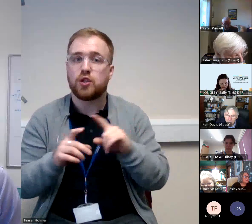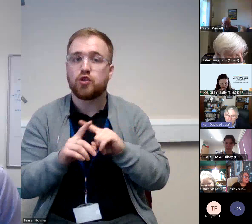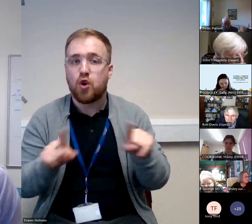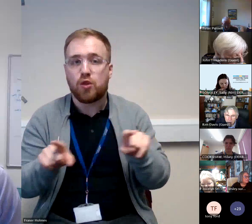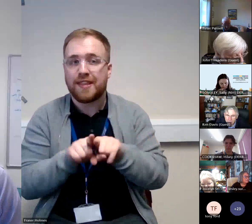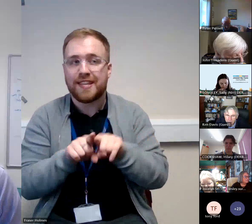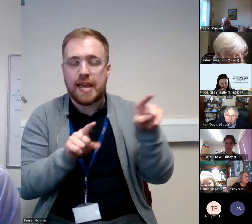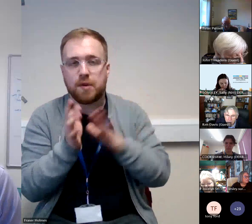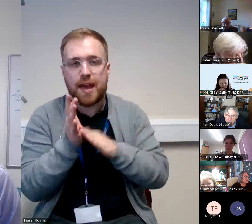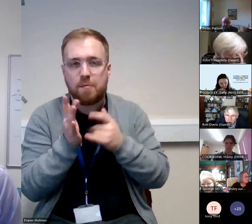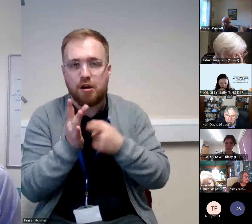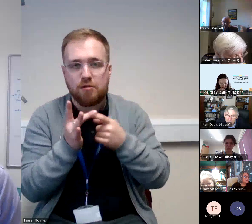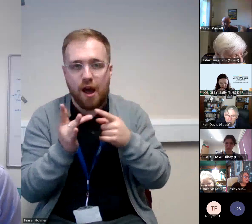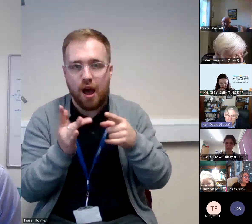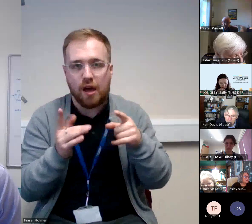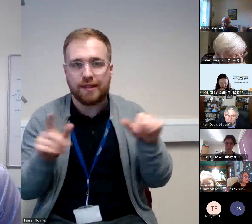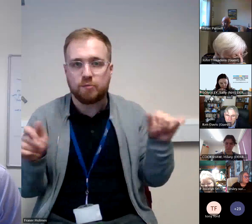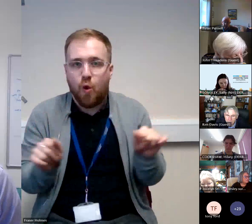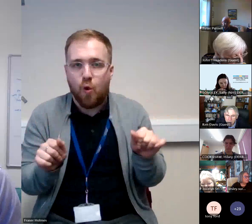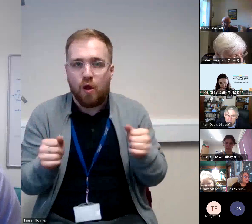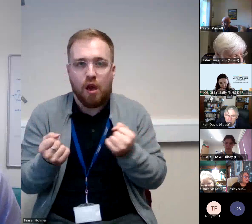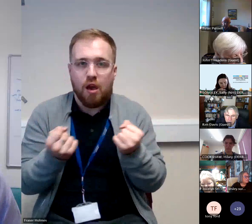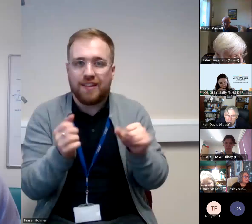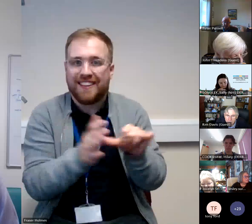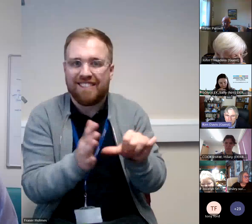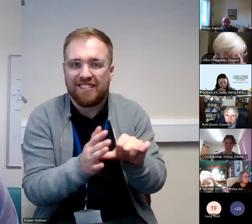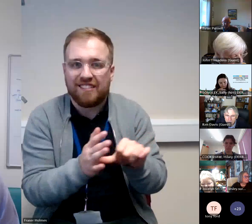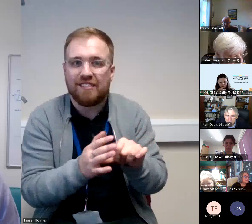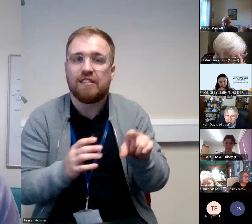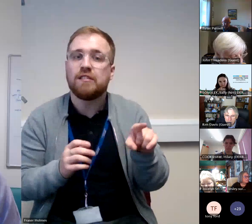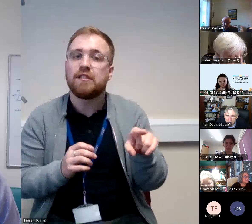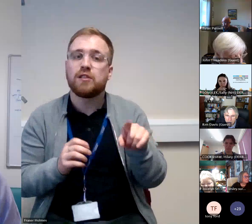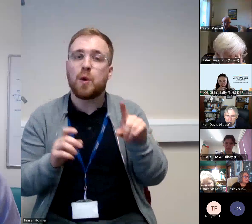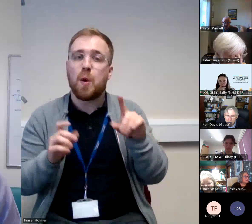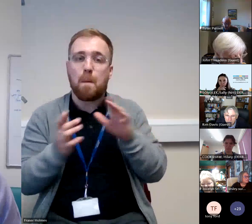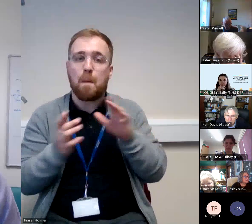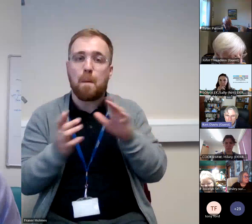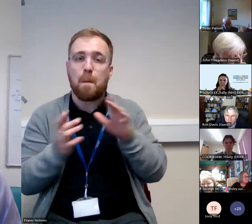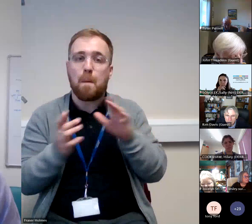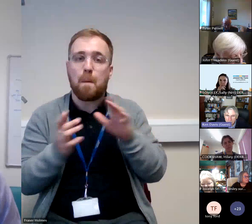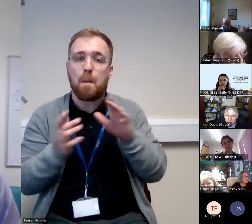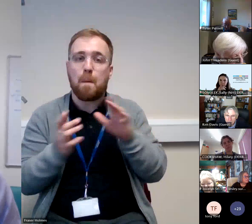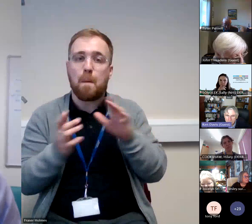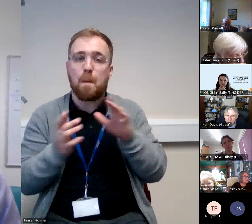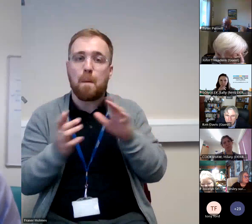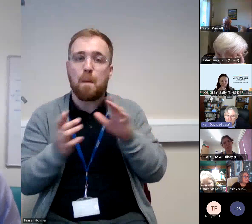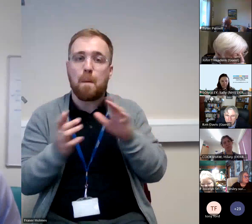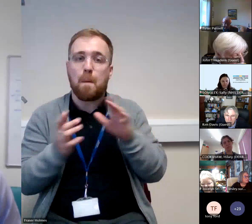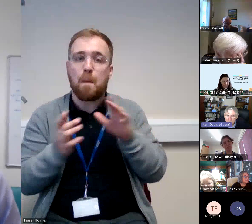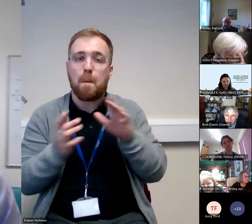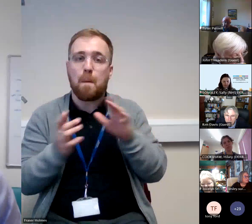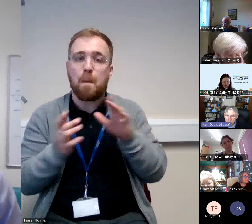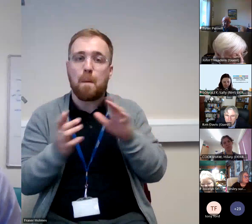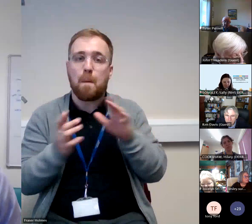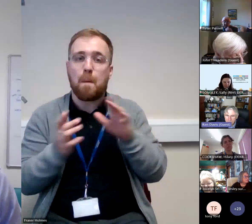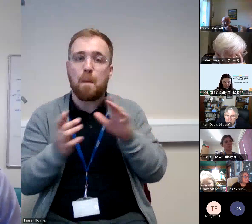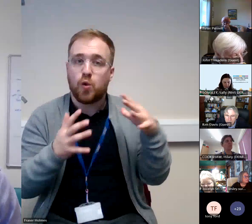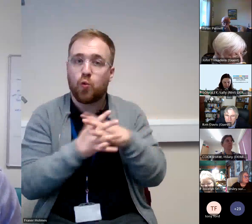one of the MRI or CT vans. So it just became obvious that we wouldn't be able to put a pad at the Whitworth site, despite the sort of